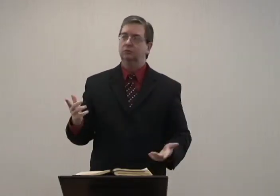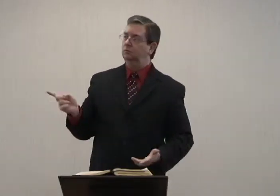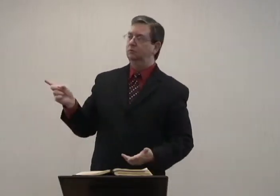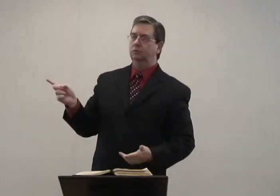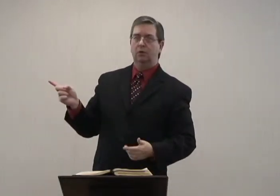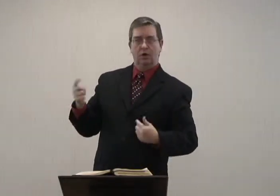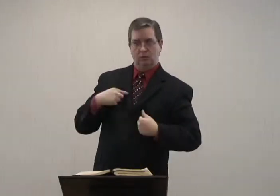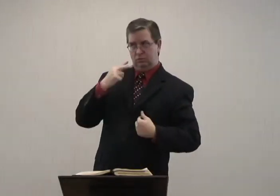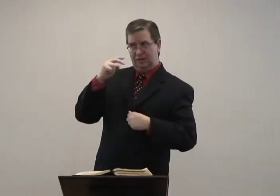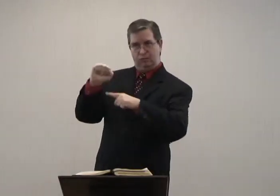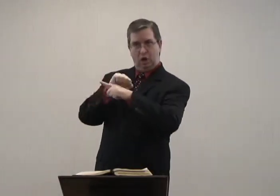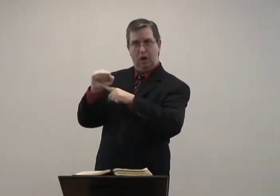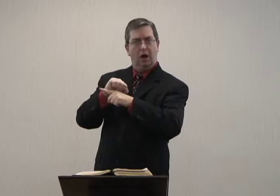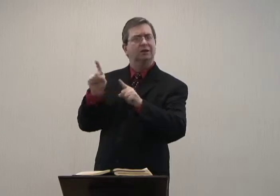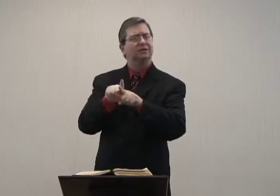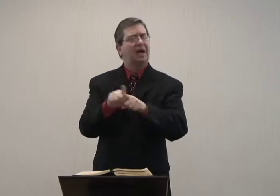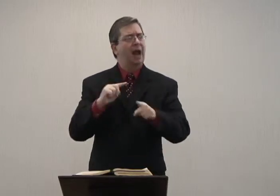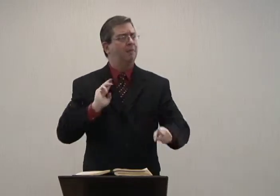couldn't answer.